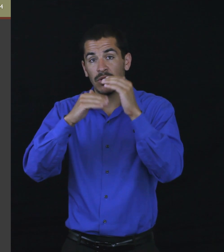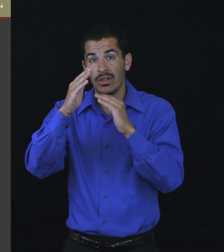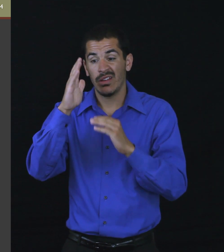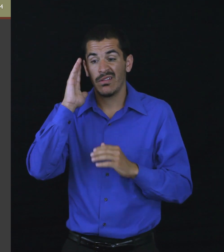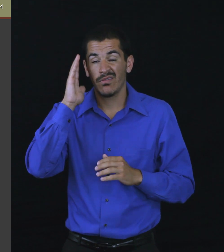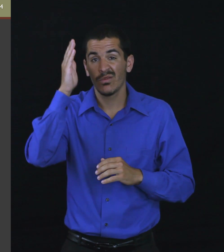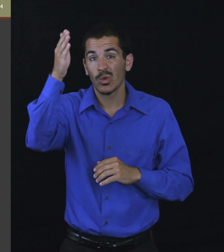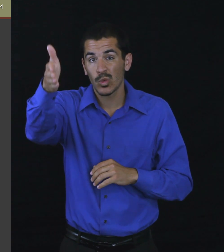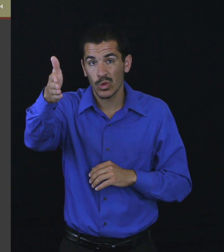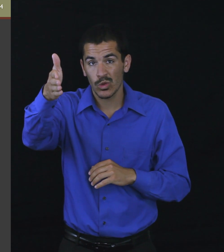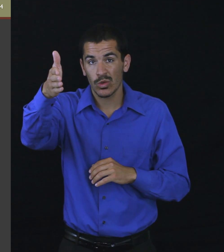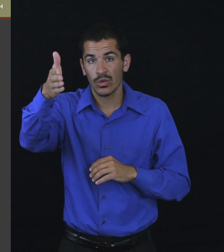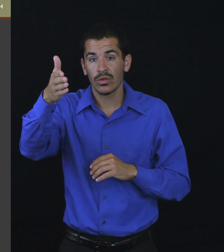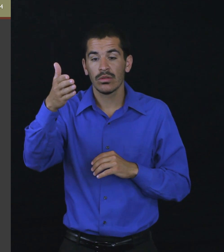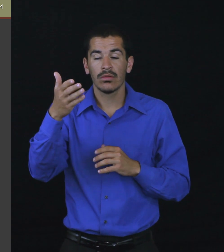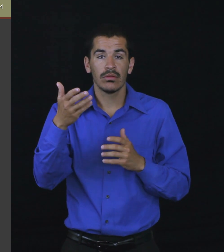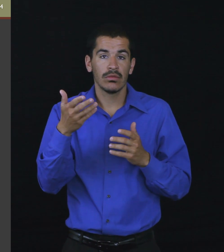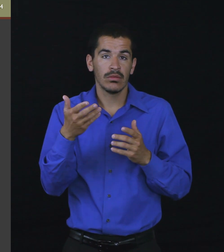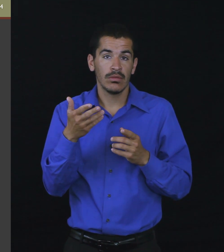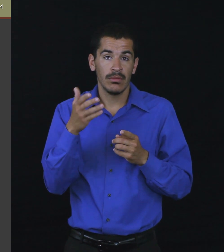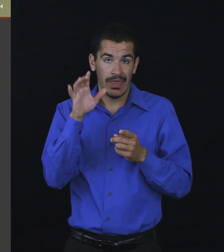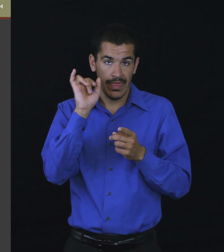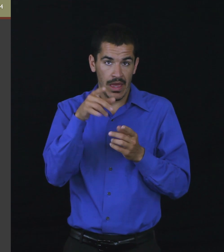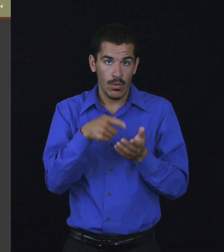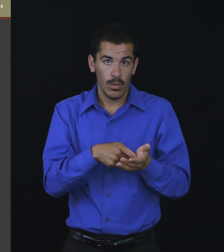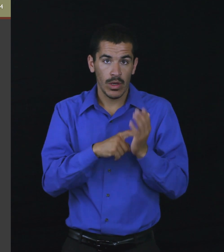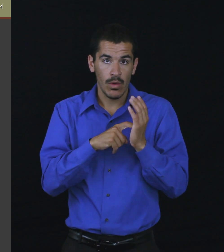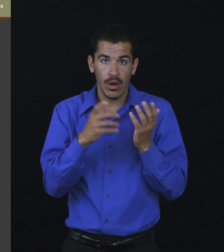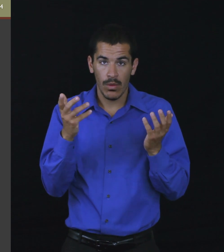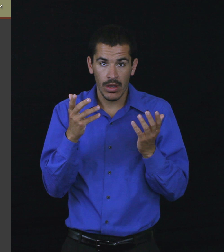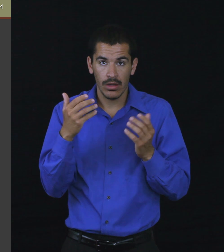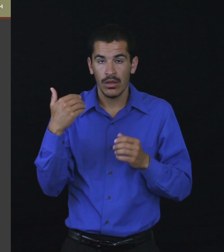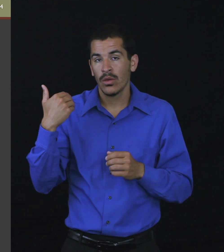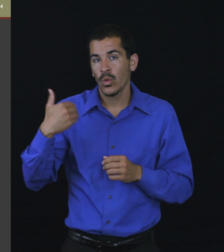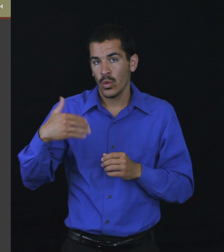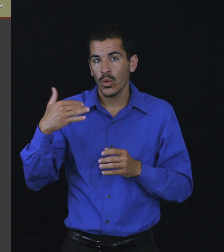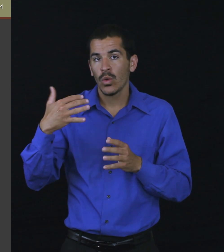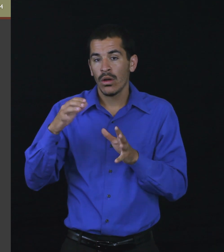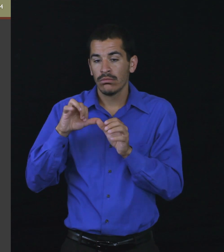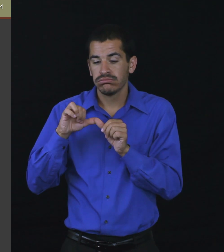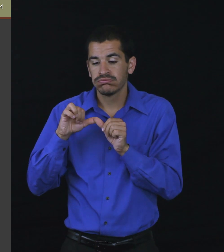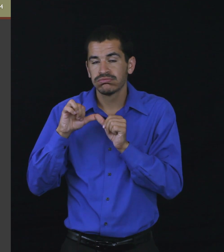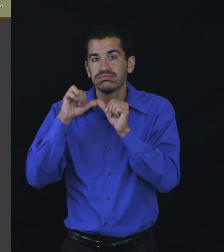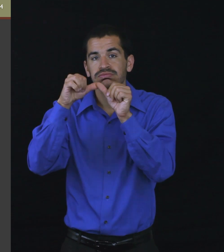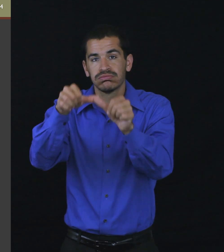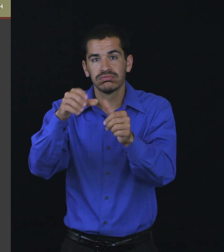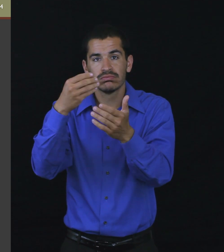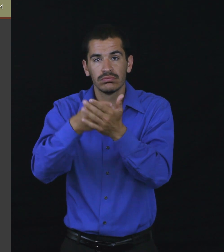require a major sustained capital campaign for fundraising.